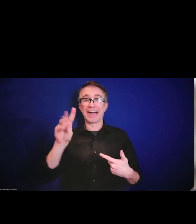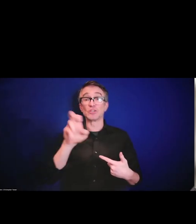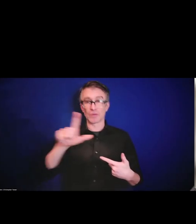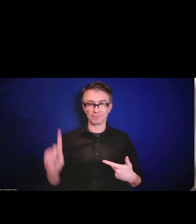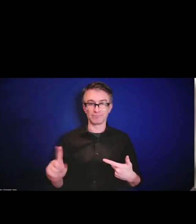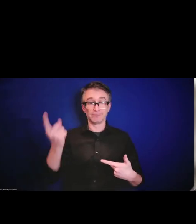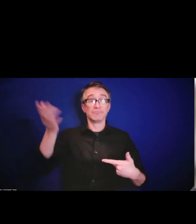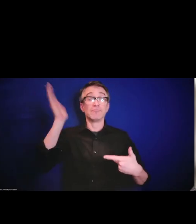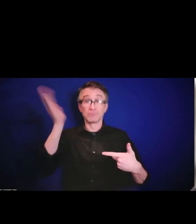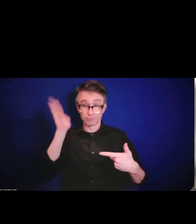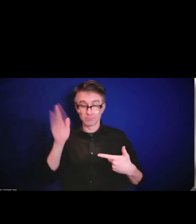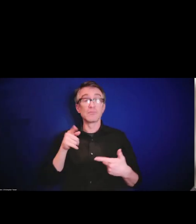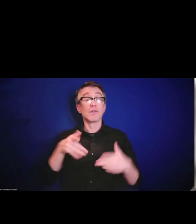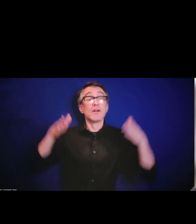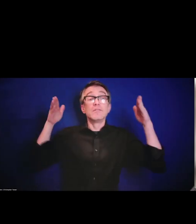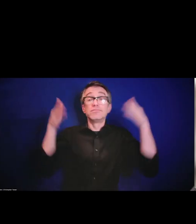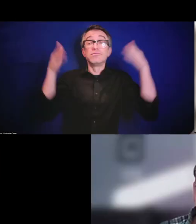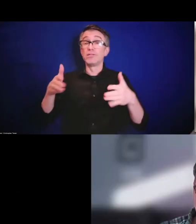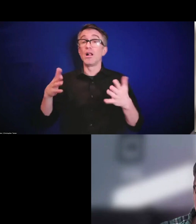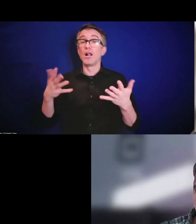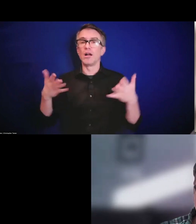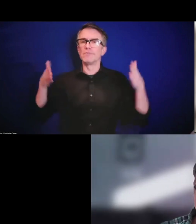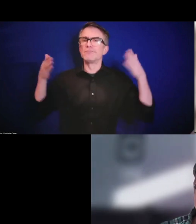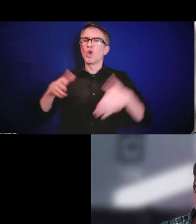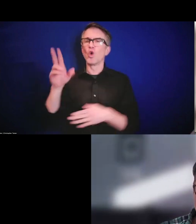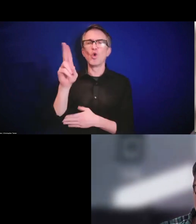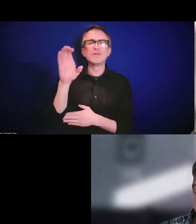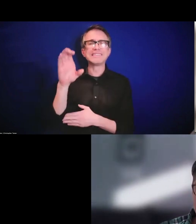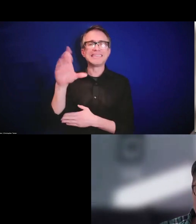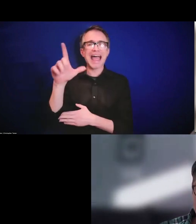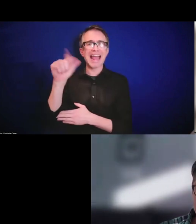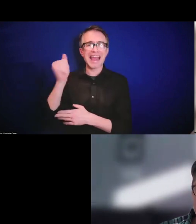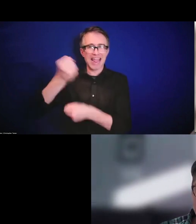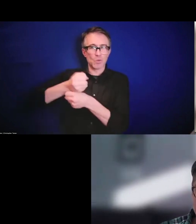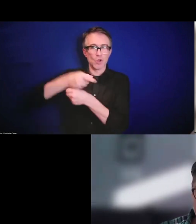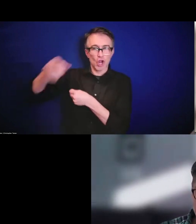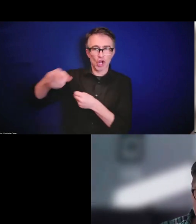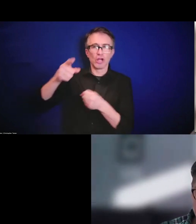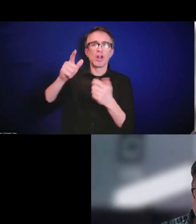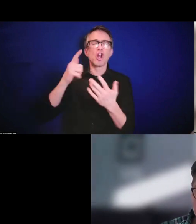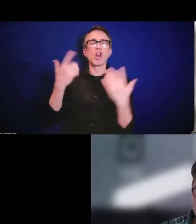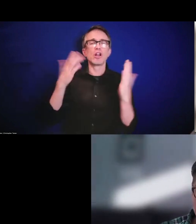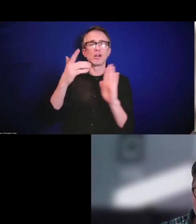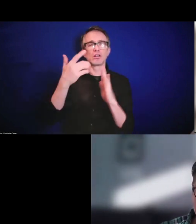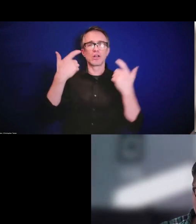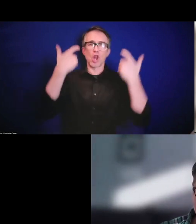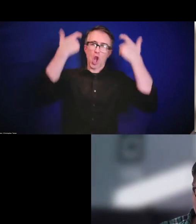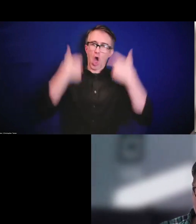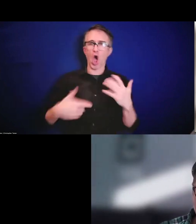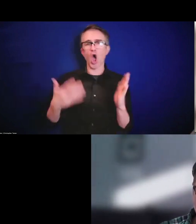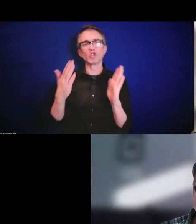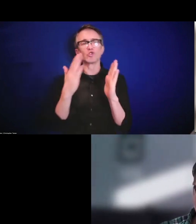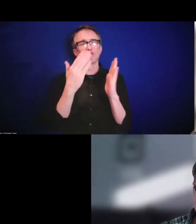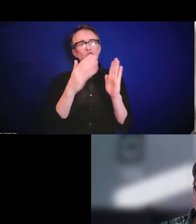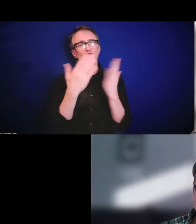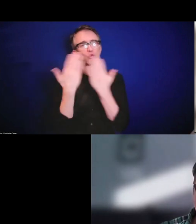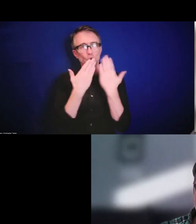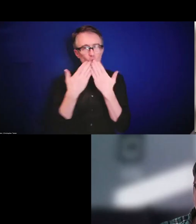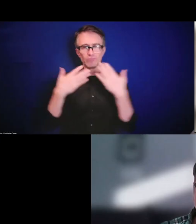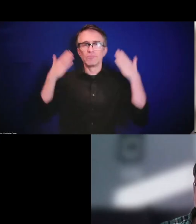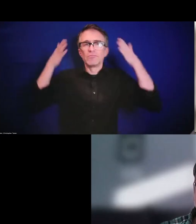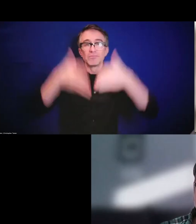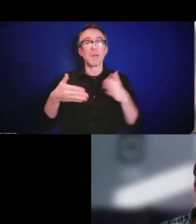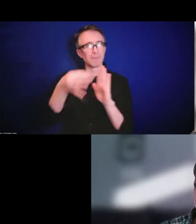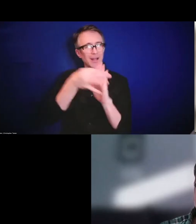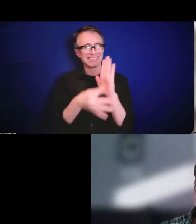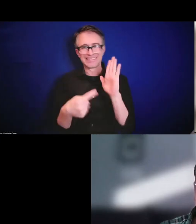about the role of citizen and qualitative data, in particular in advancing intersectional analysis. Kate is also the author of two